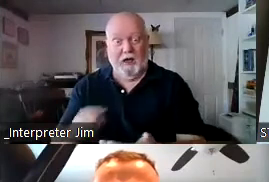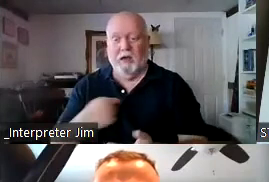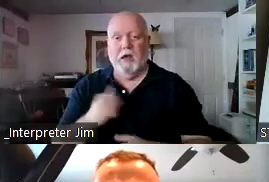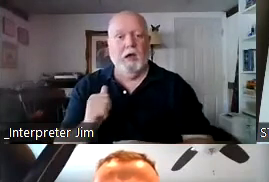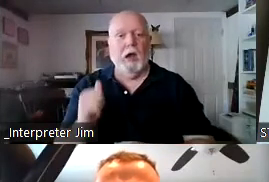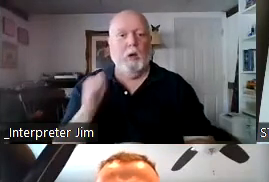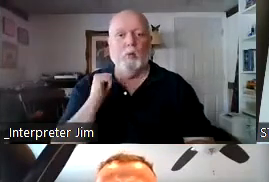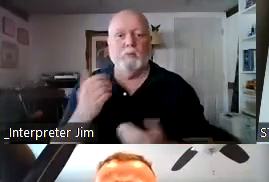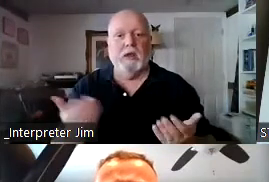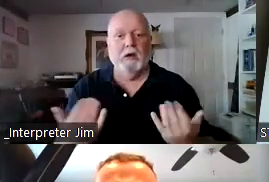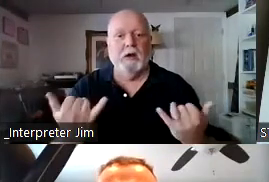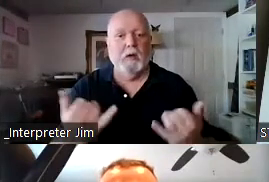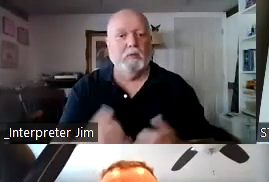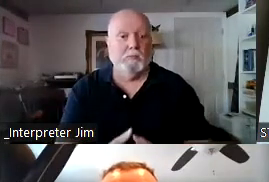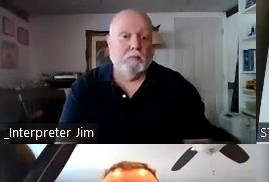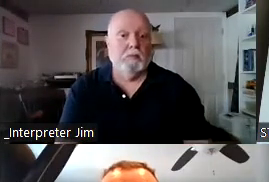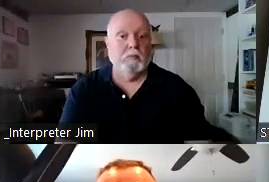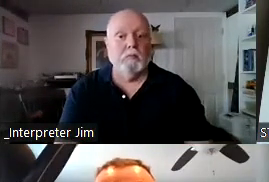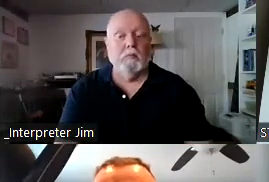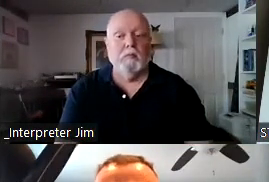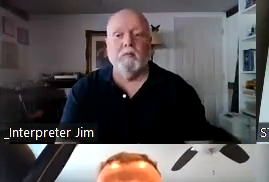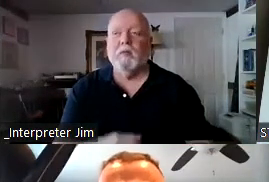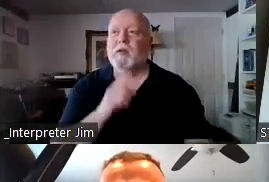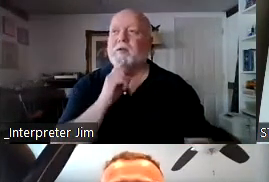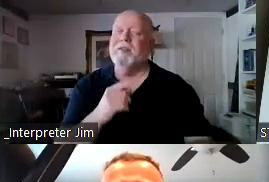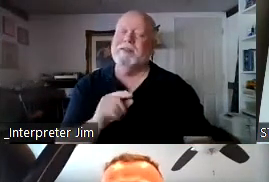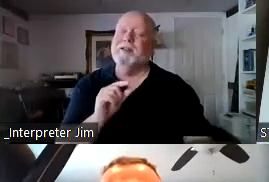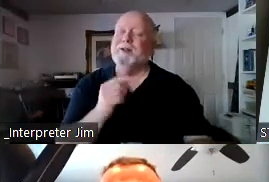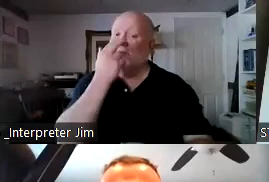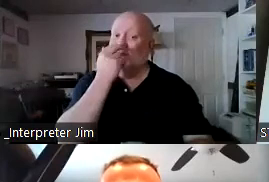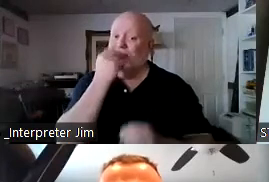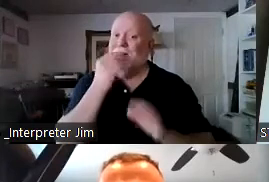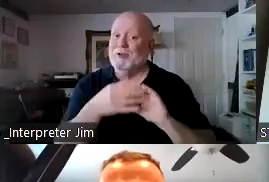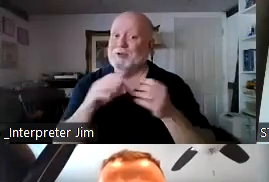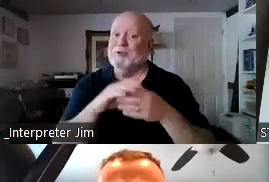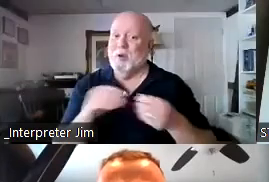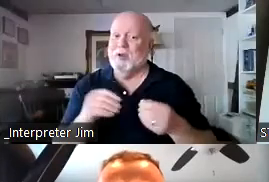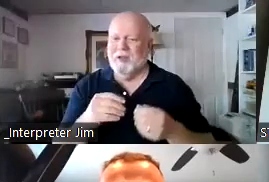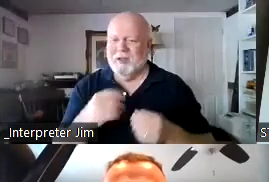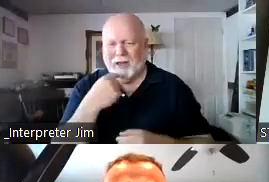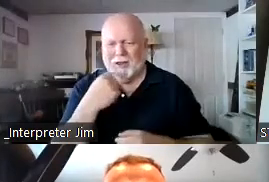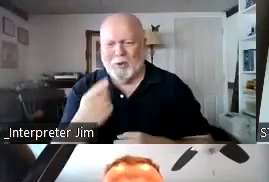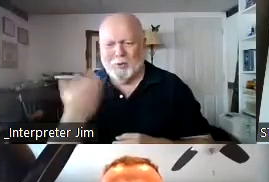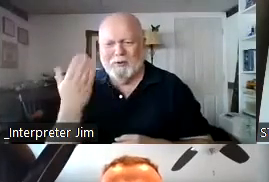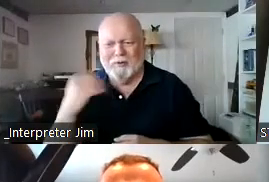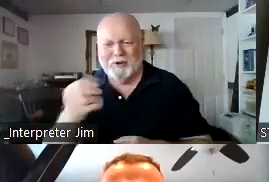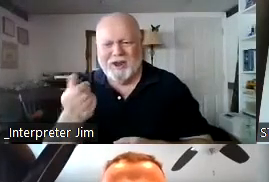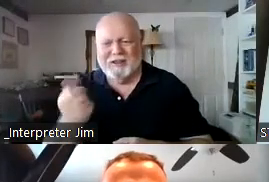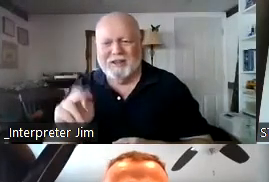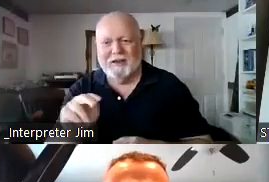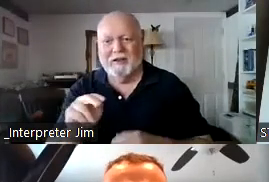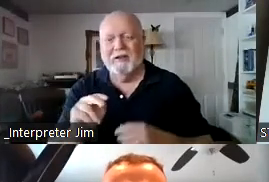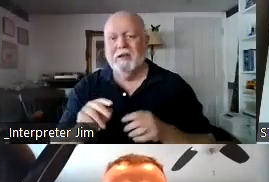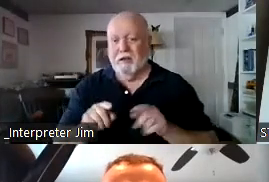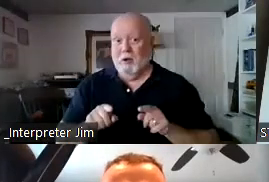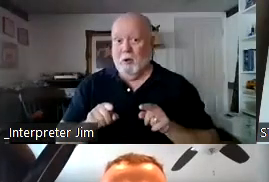either side. There's actually a funny story that goes with this that I think, Jonathan, you've heard before, which is as I'm sitting there during that